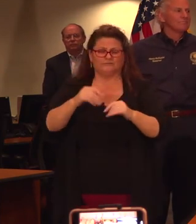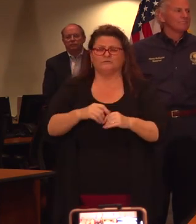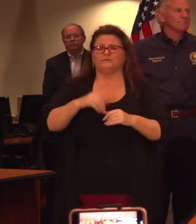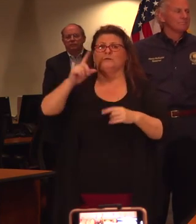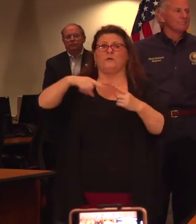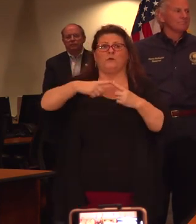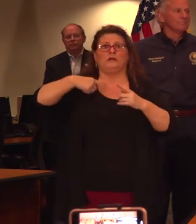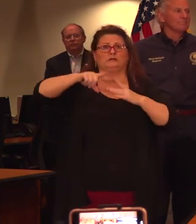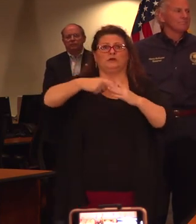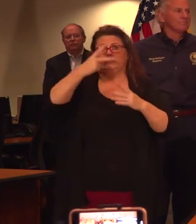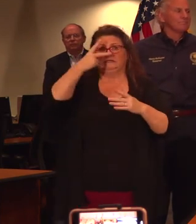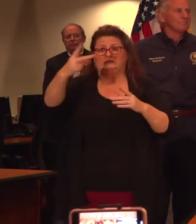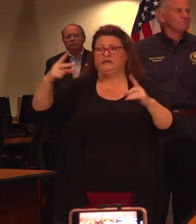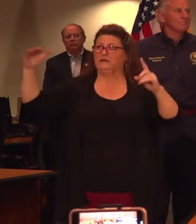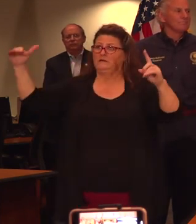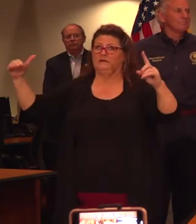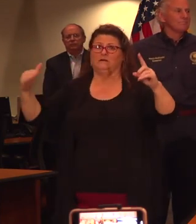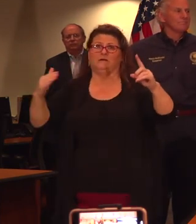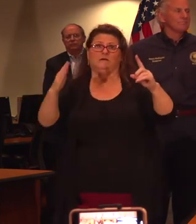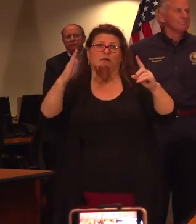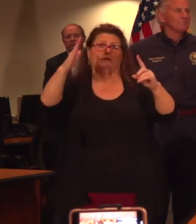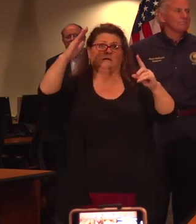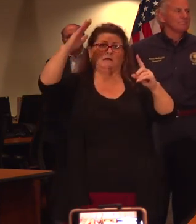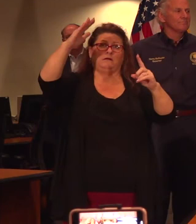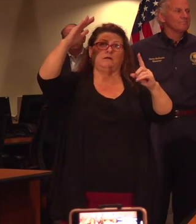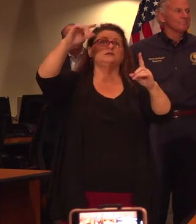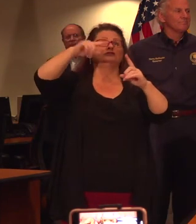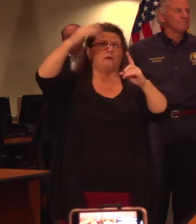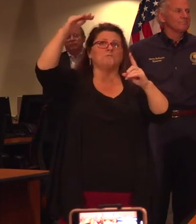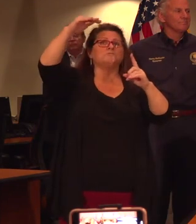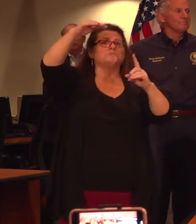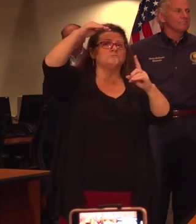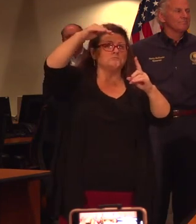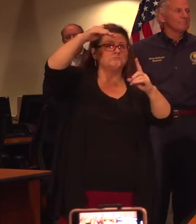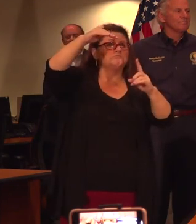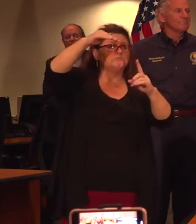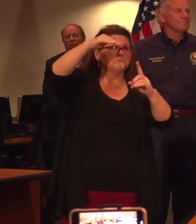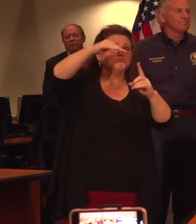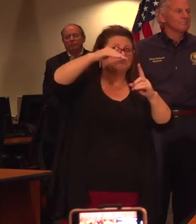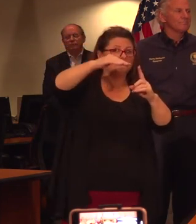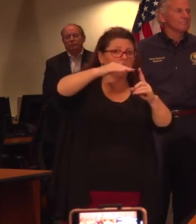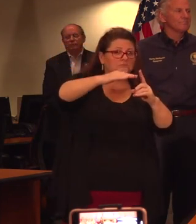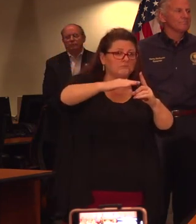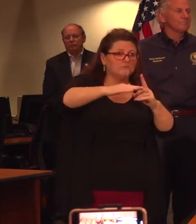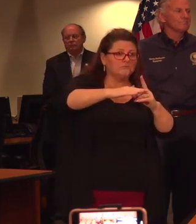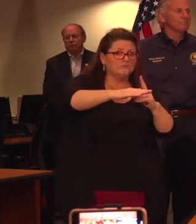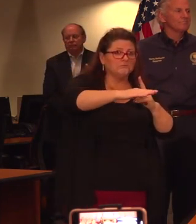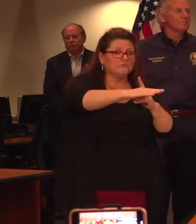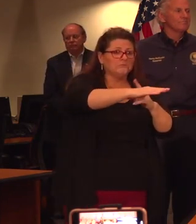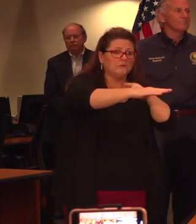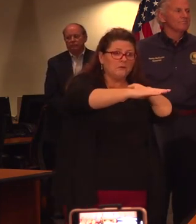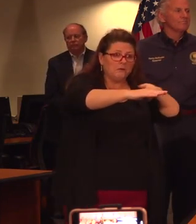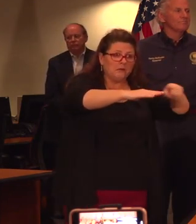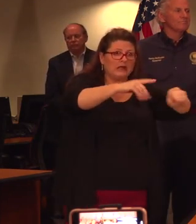downward side of that slope and that disease activity has remained at some low level for some period